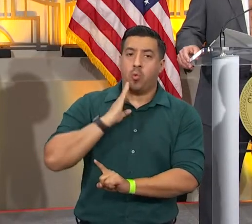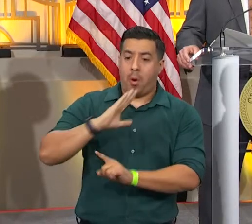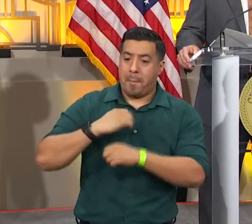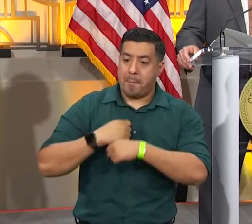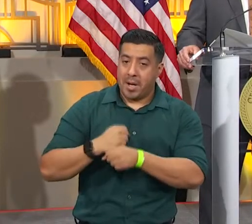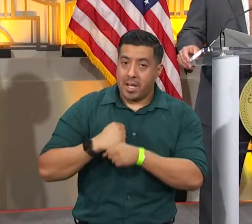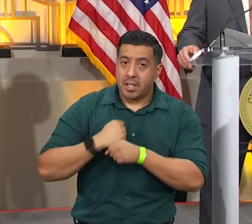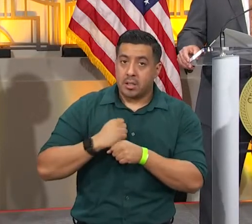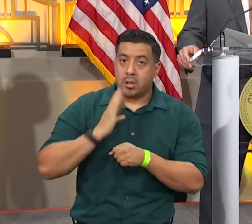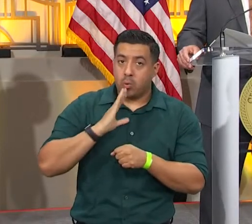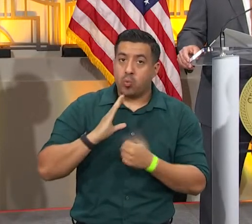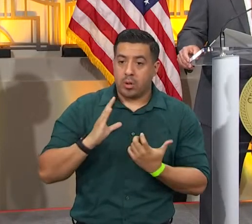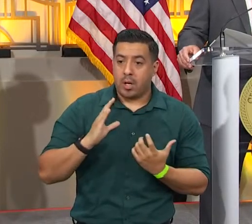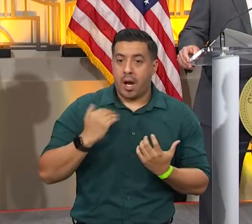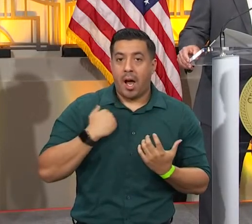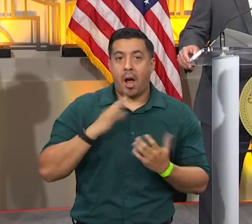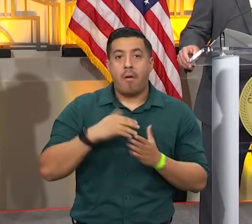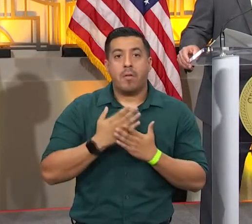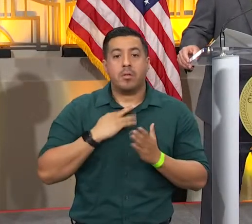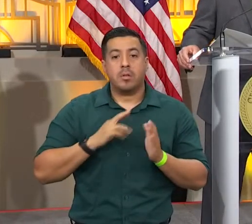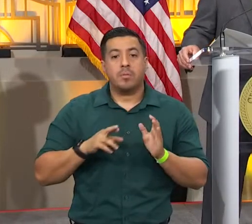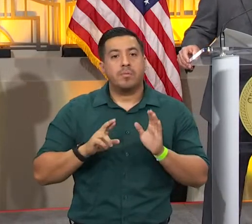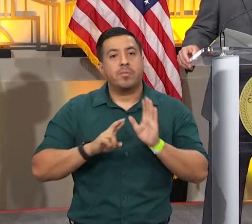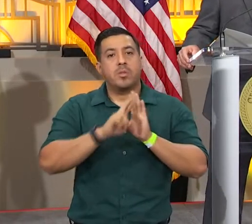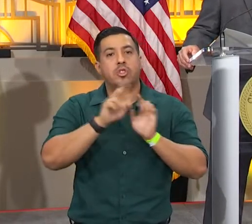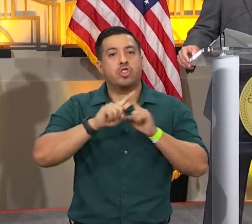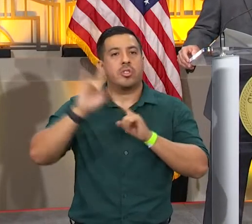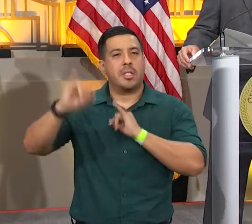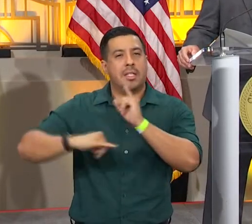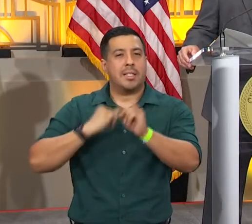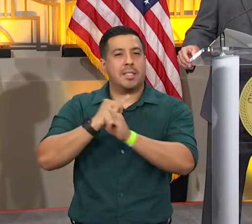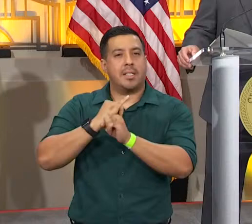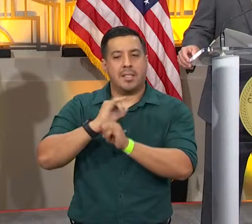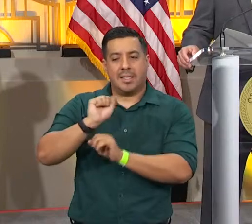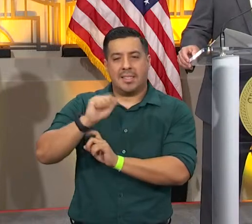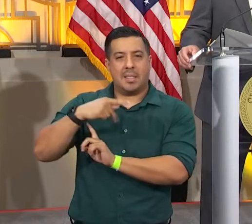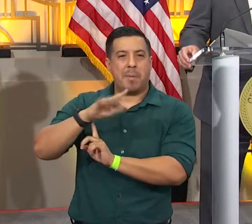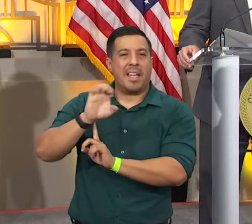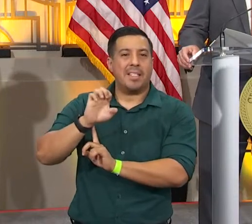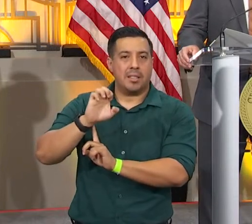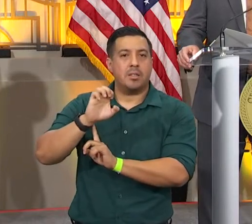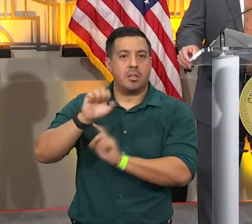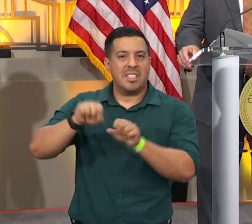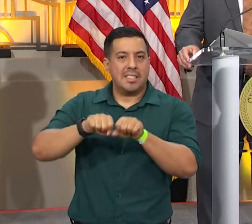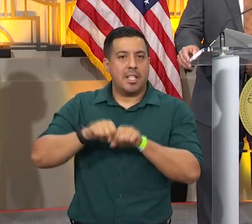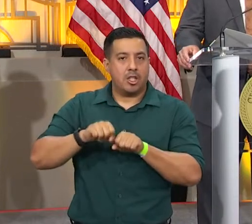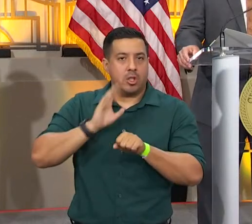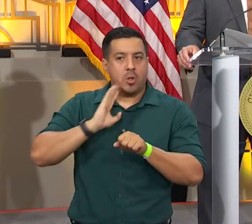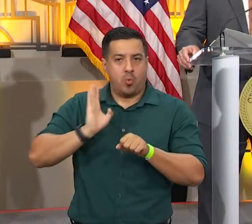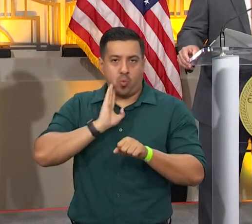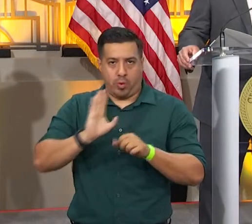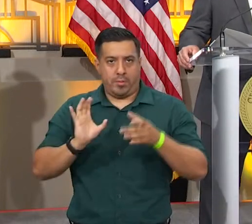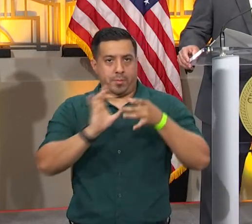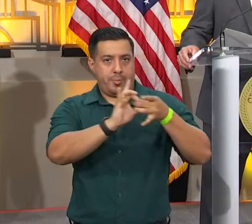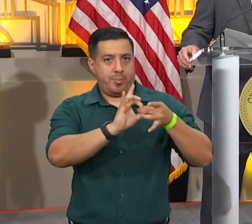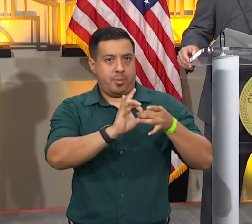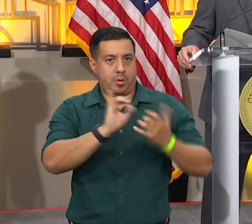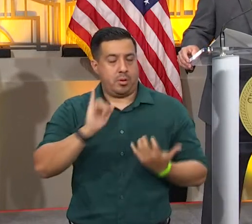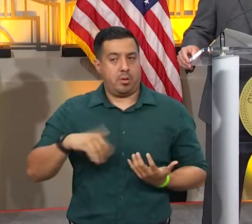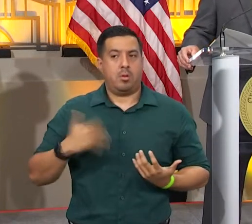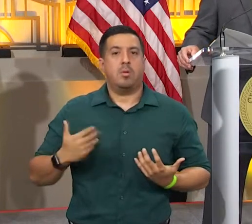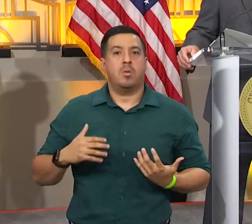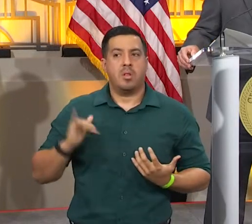build and attach our space station to the International Space Station. That's an unprecedented selection by